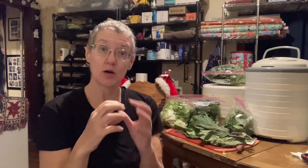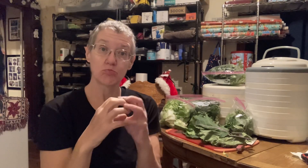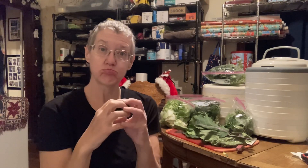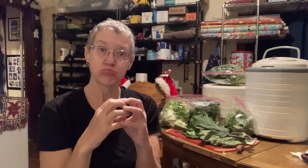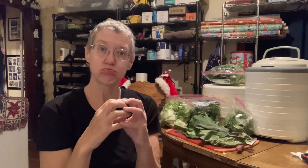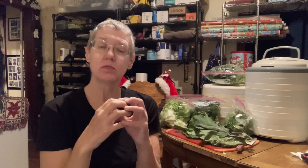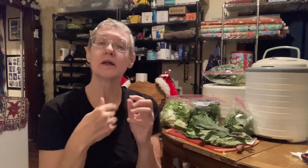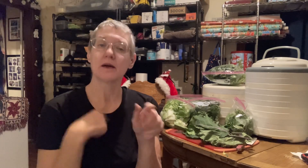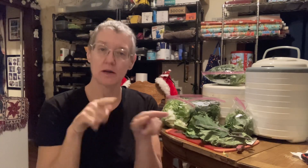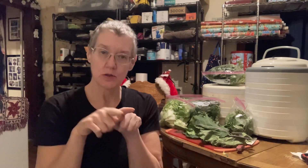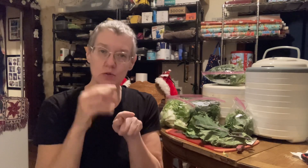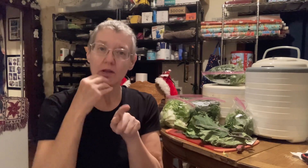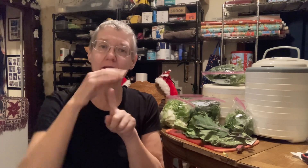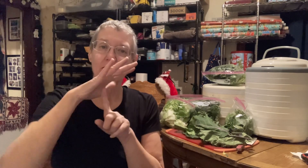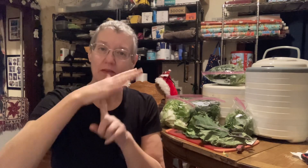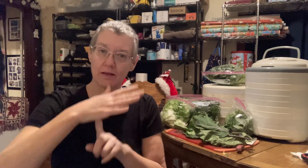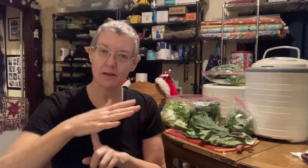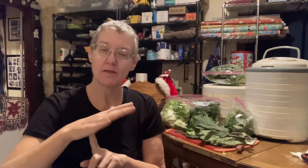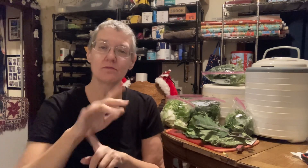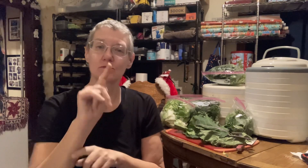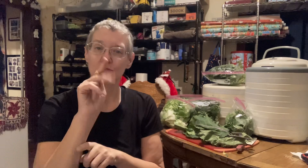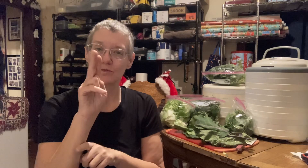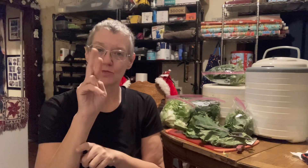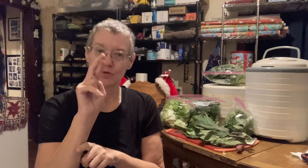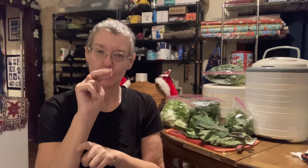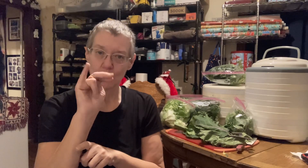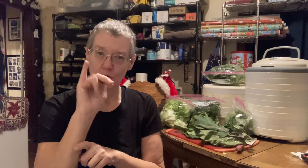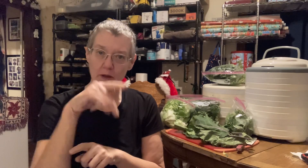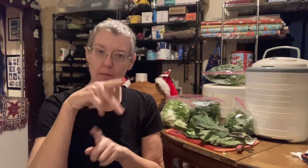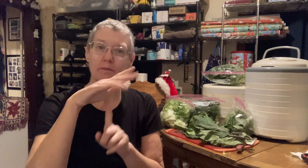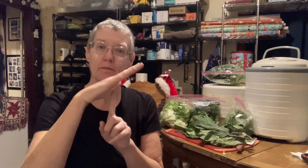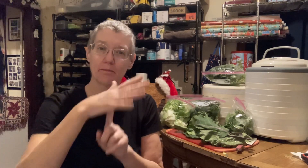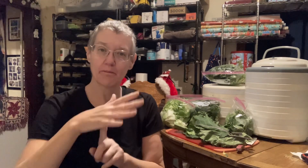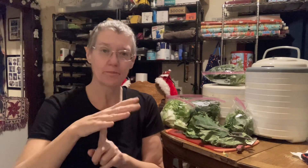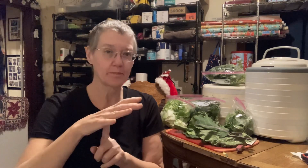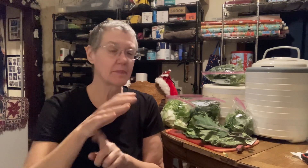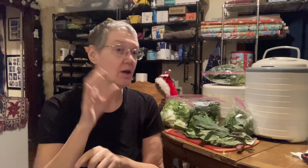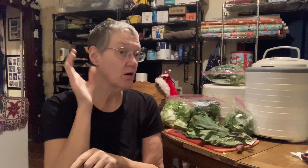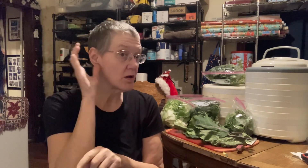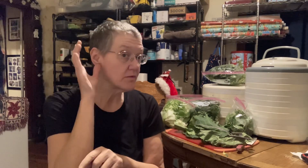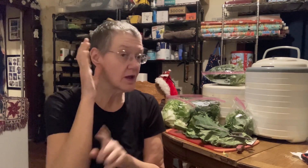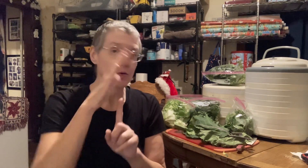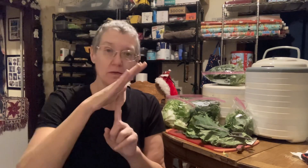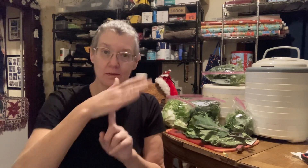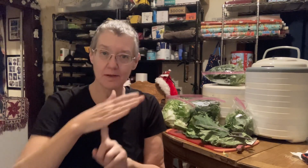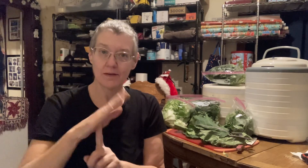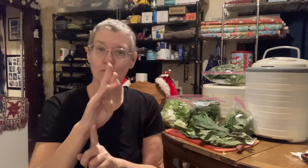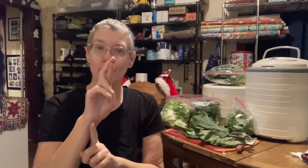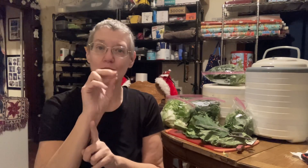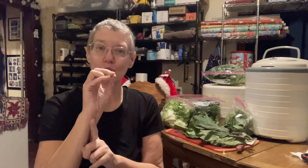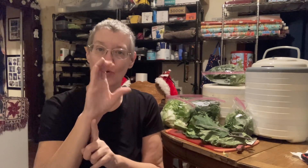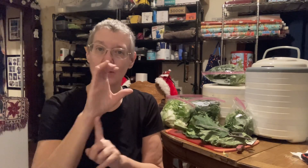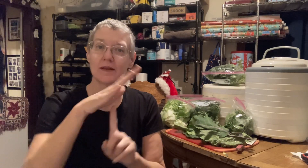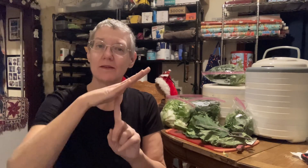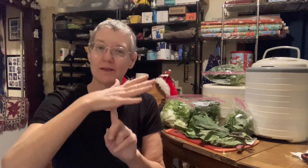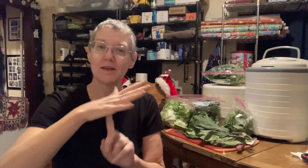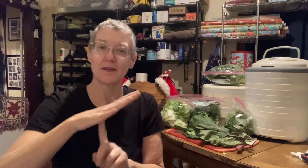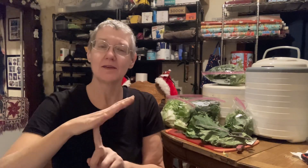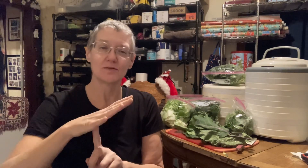kohlrabi. I eat the bulb, but I also eat the leaves. I eat the turnip leaves. I eat cauliflower leaves,